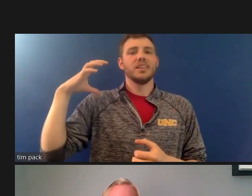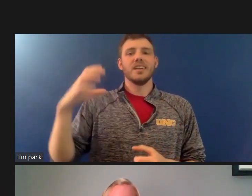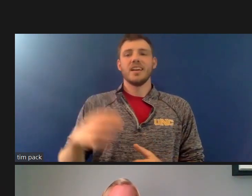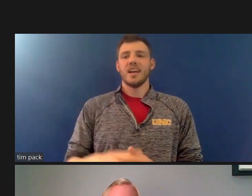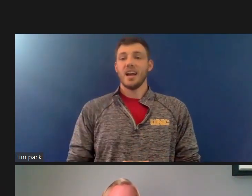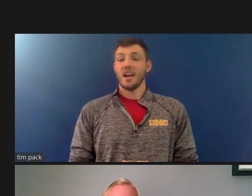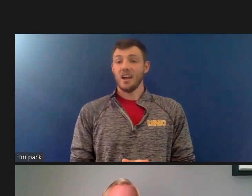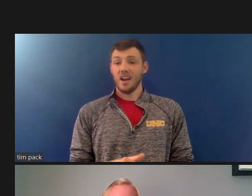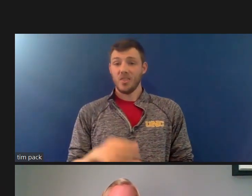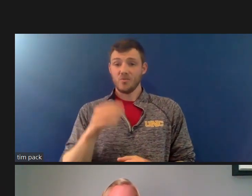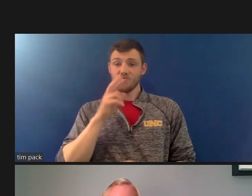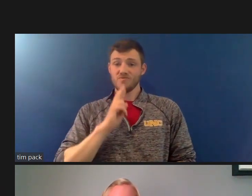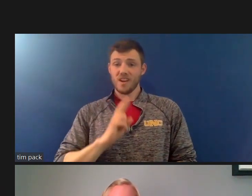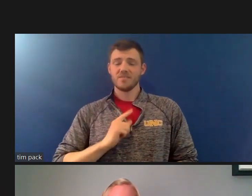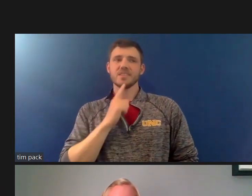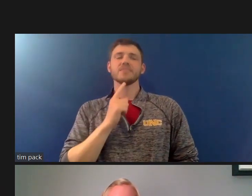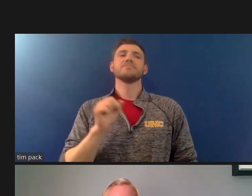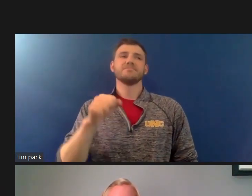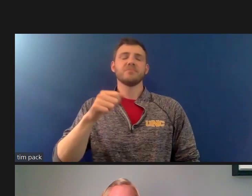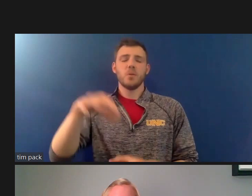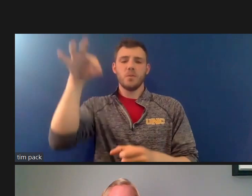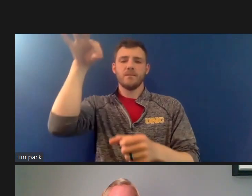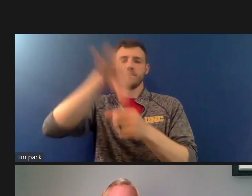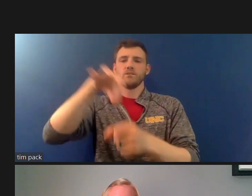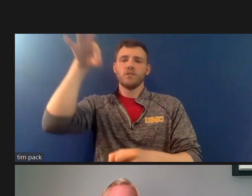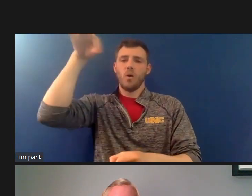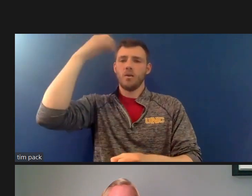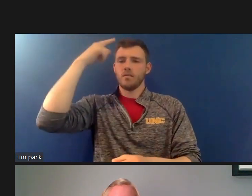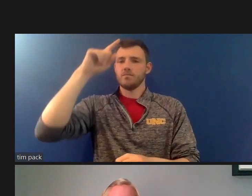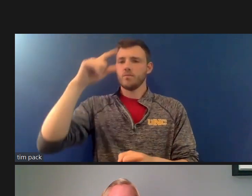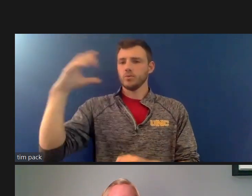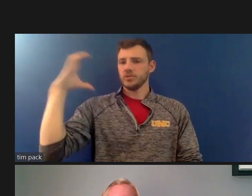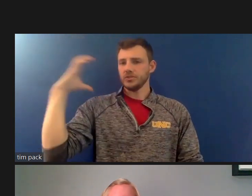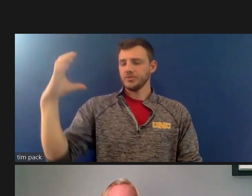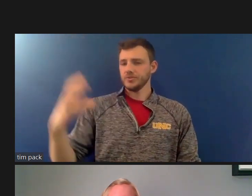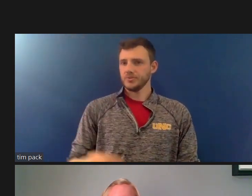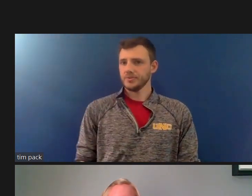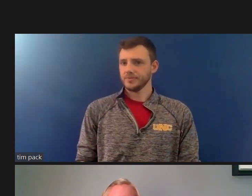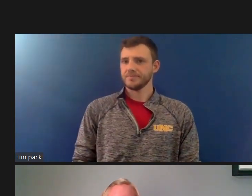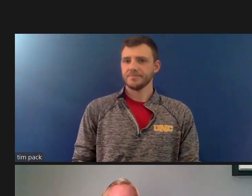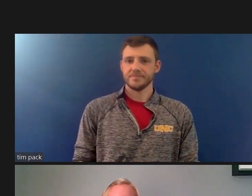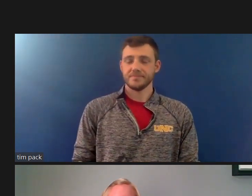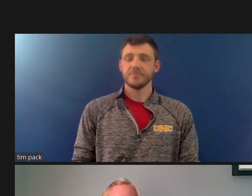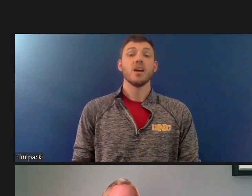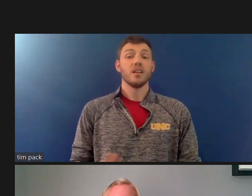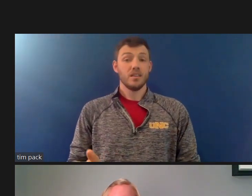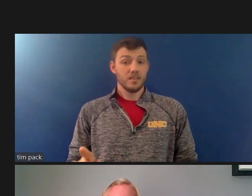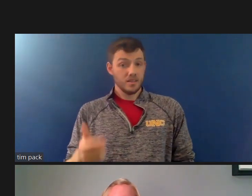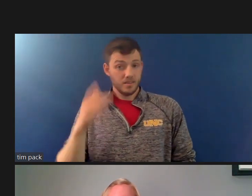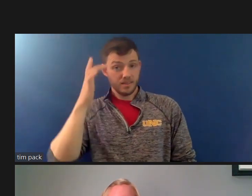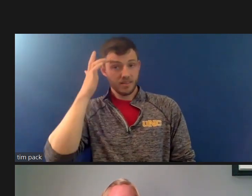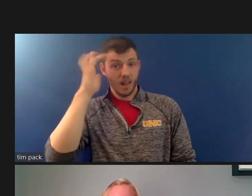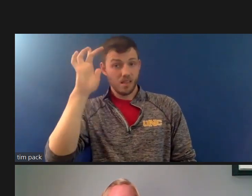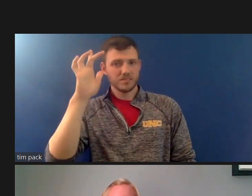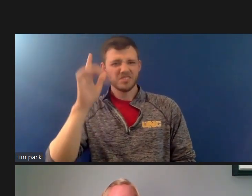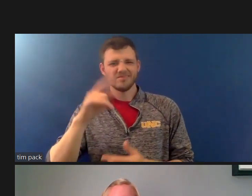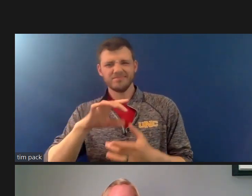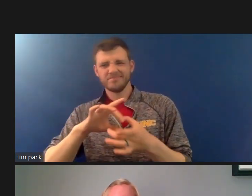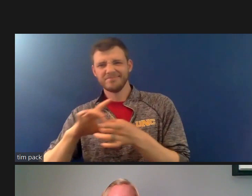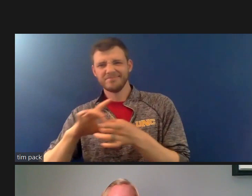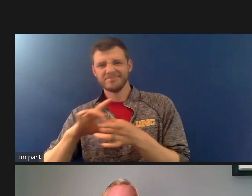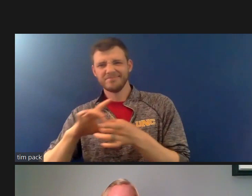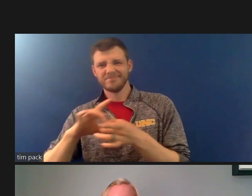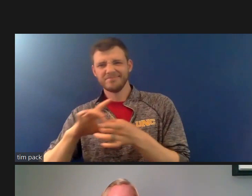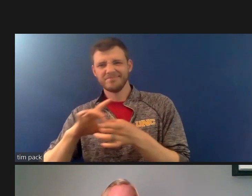None of the boys could have found good reason for this. What intelligence had been shown was traceable to Piggy, while the most obvious leader